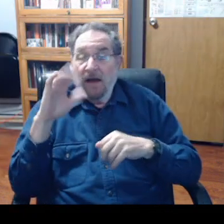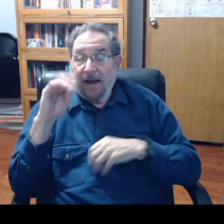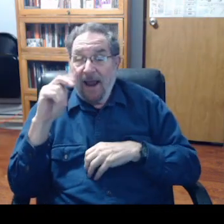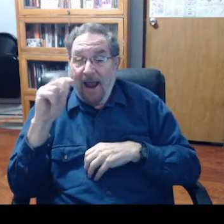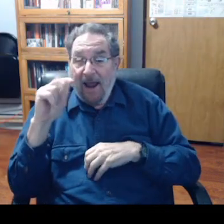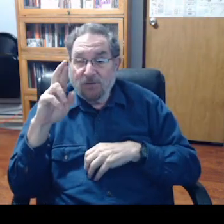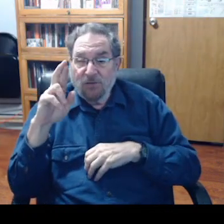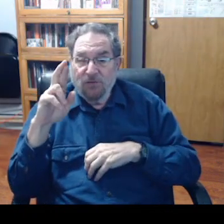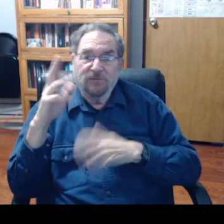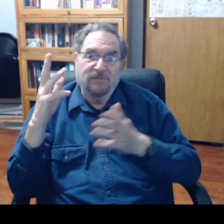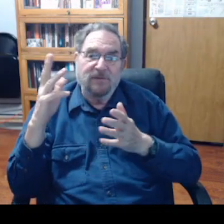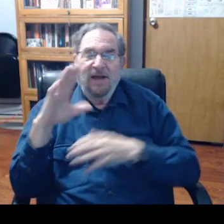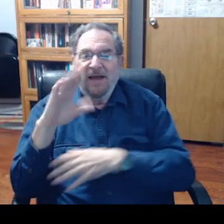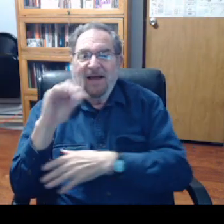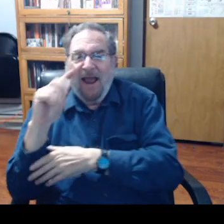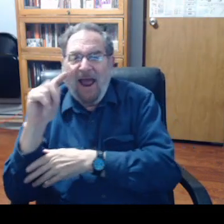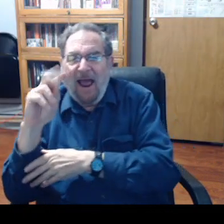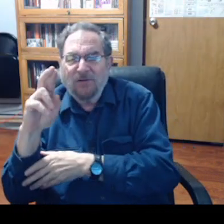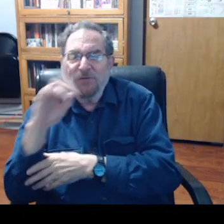The